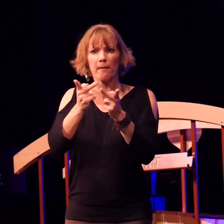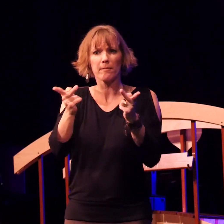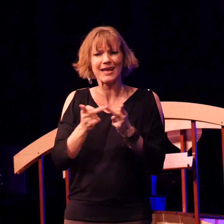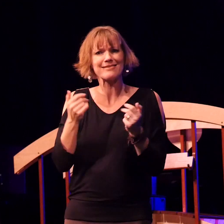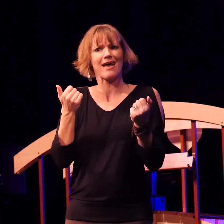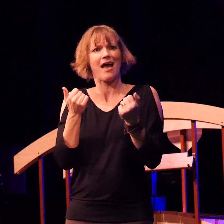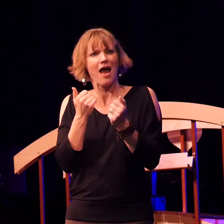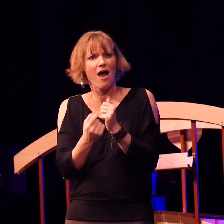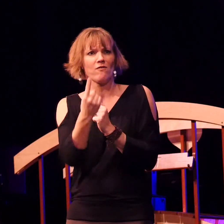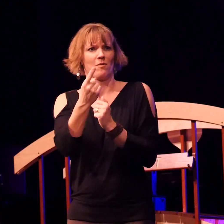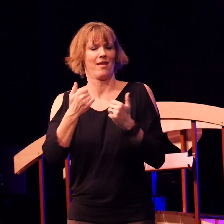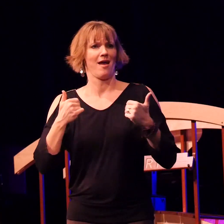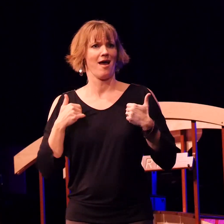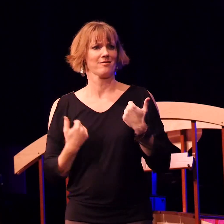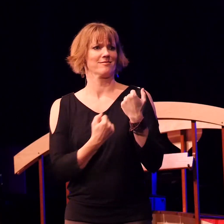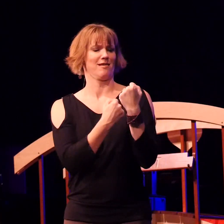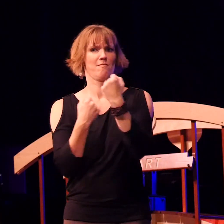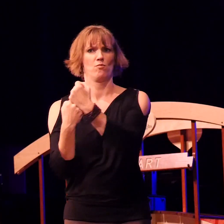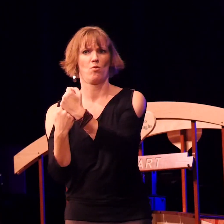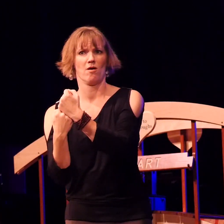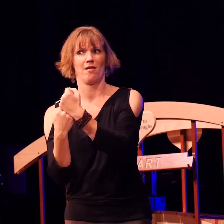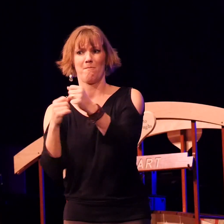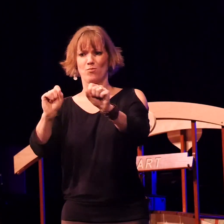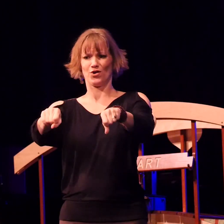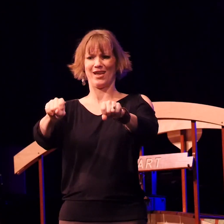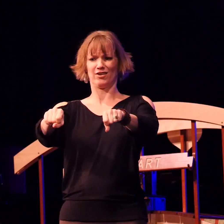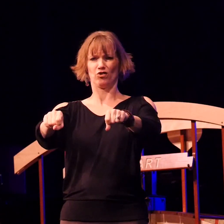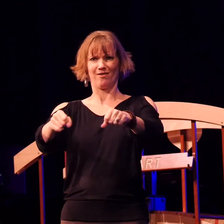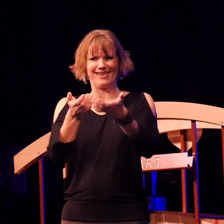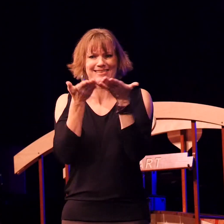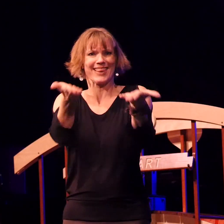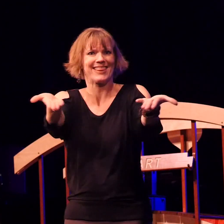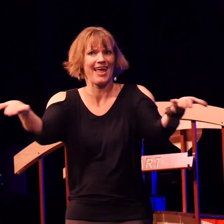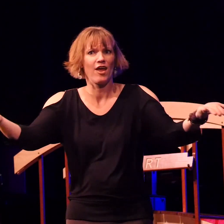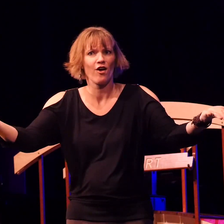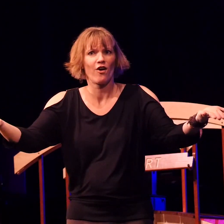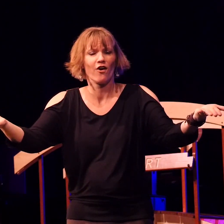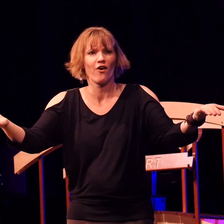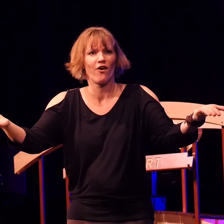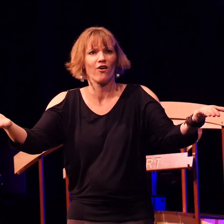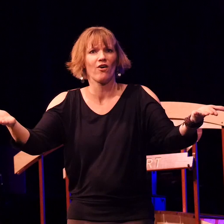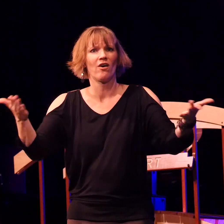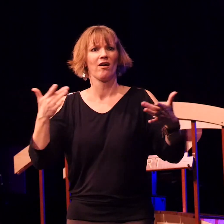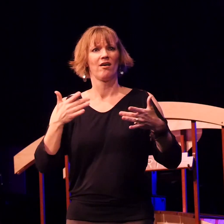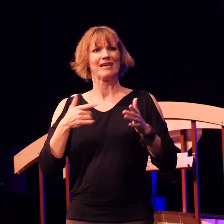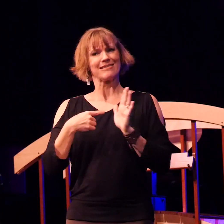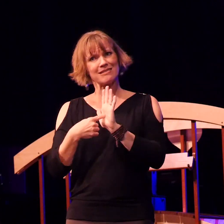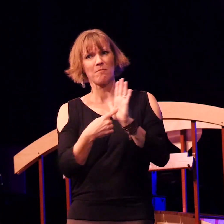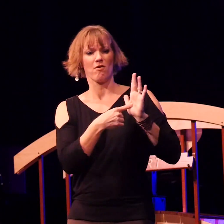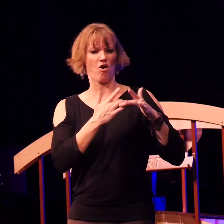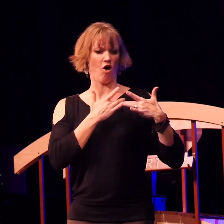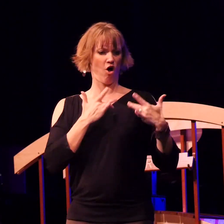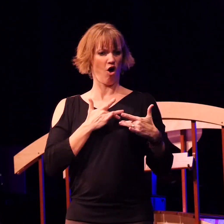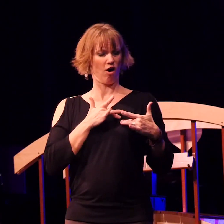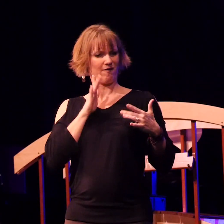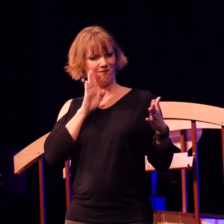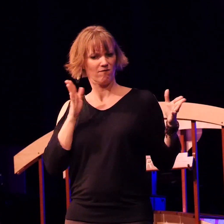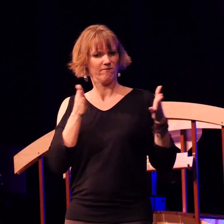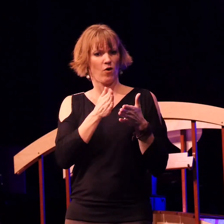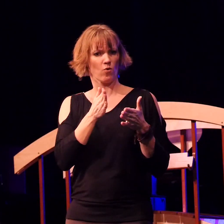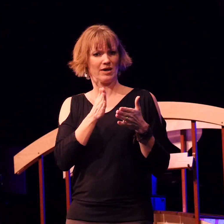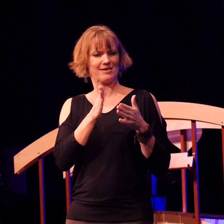and the potential of all is brought forth. A civil and heart-centered society. I hold that